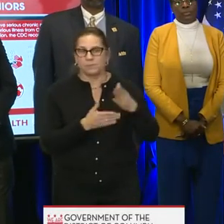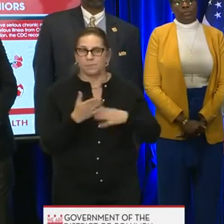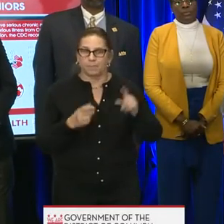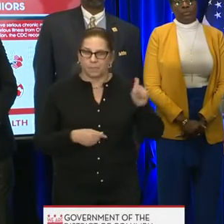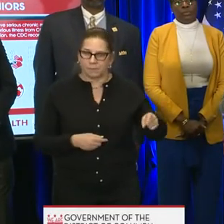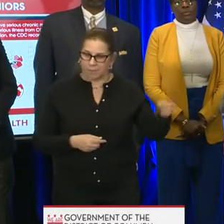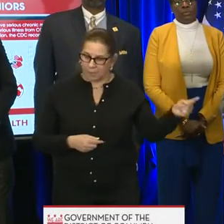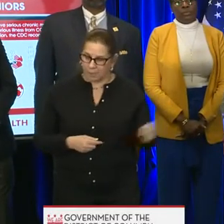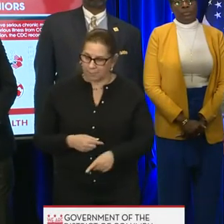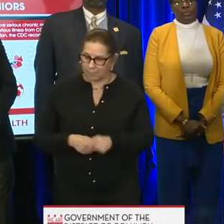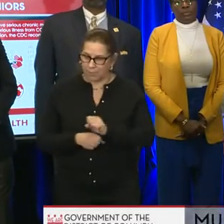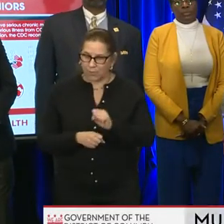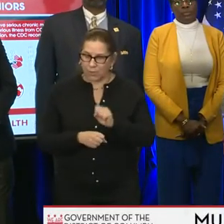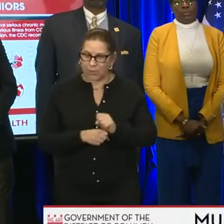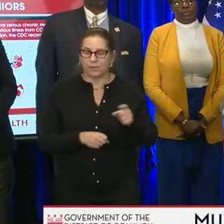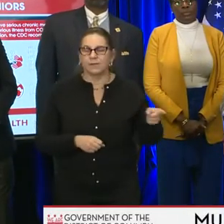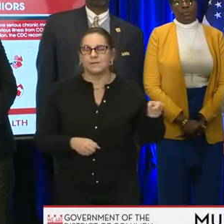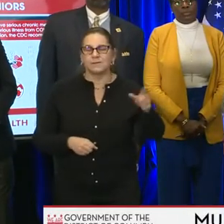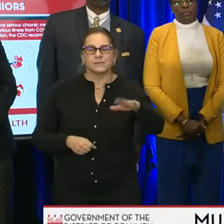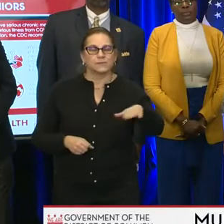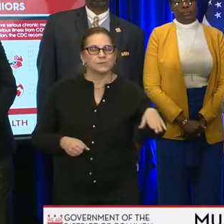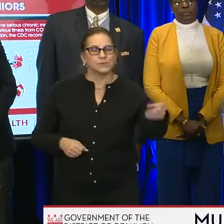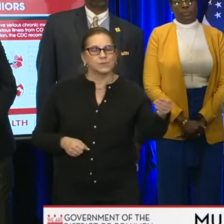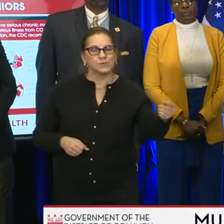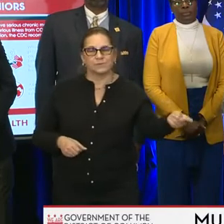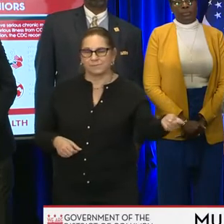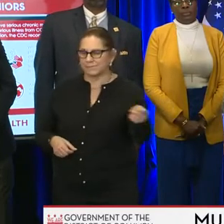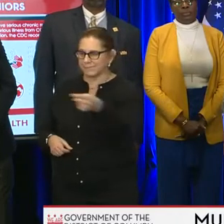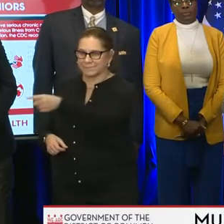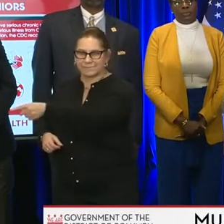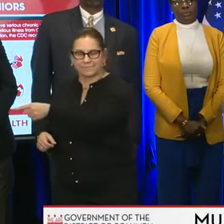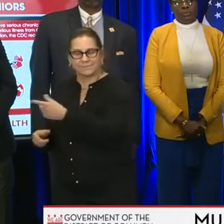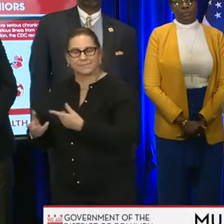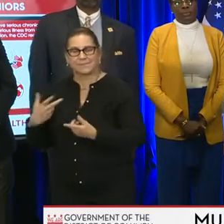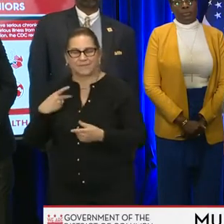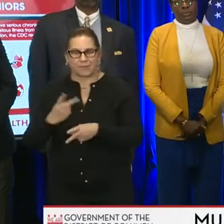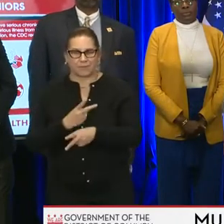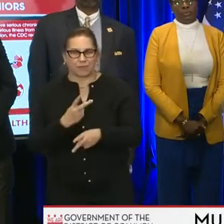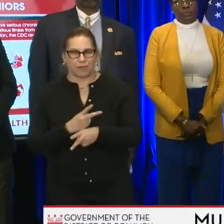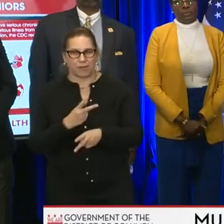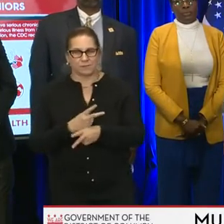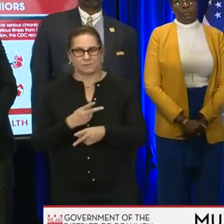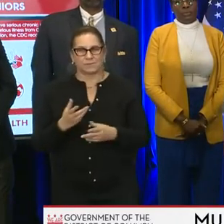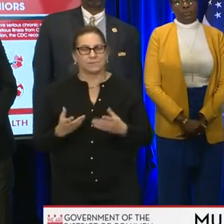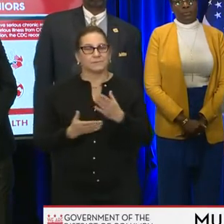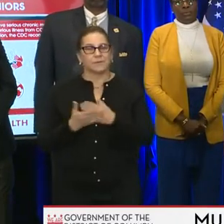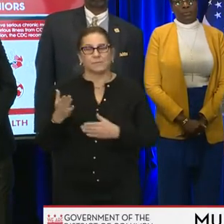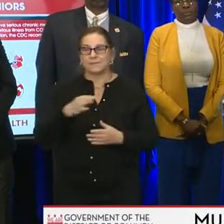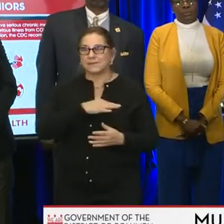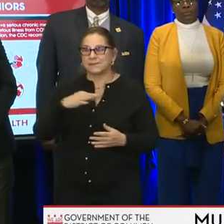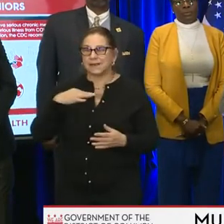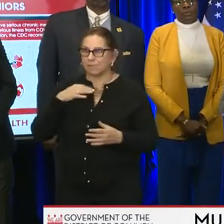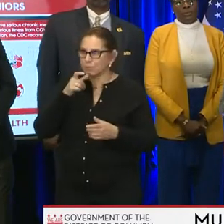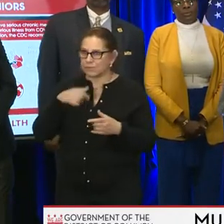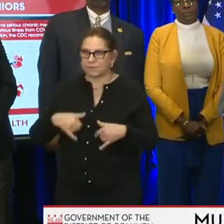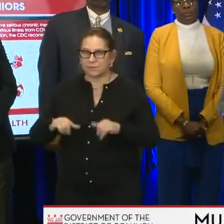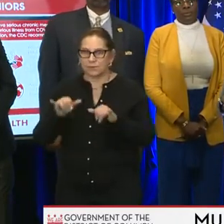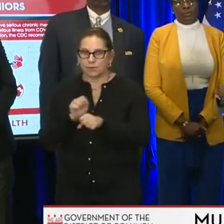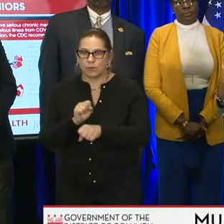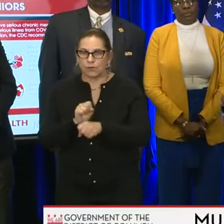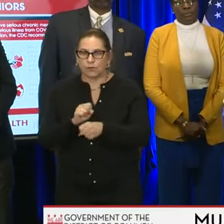our employees that have been mentioned, but also all the medical staff that are keeping our hospitals running. So that